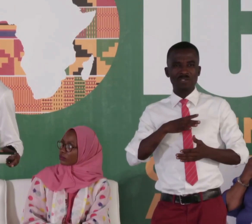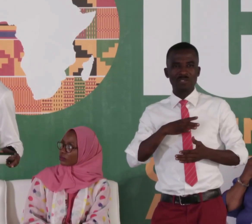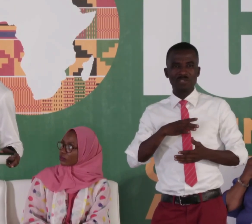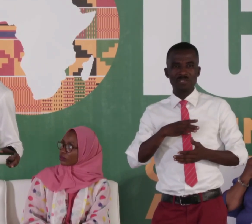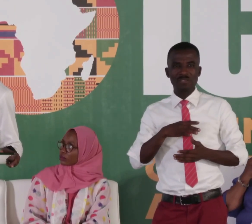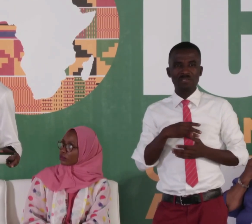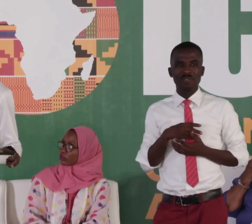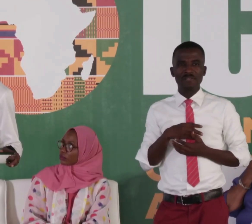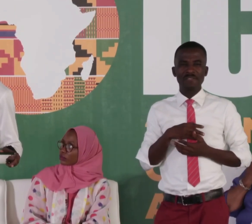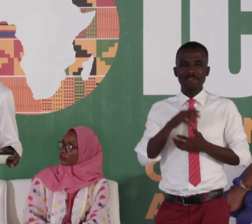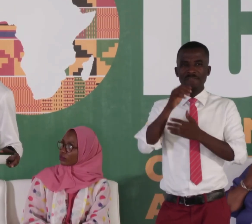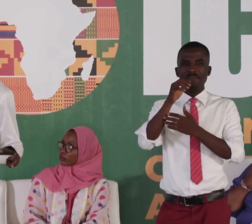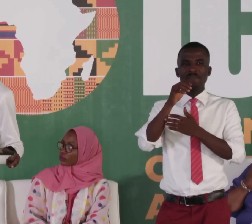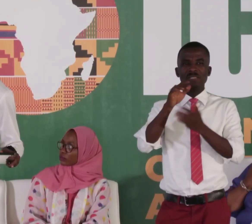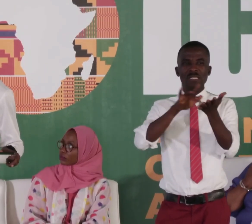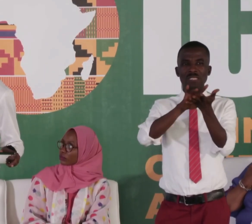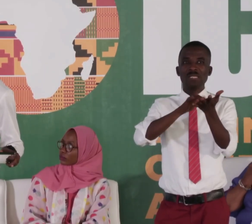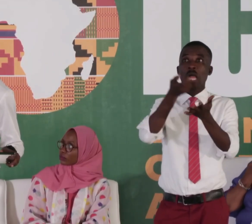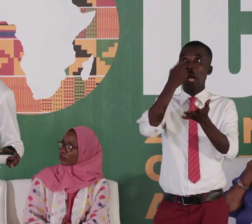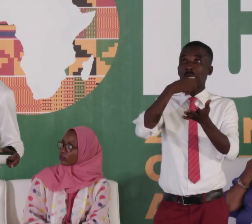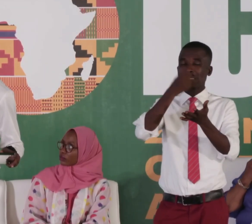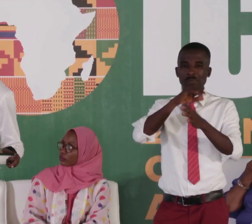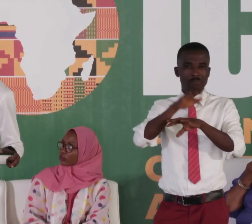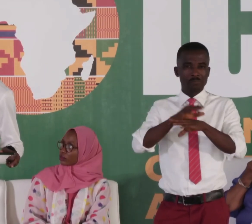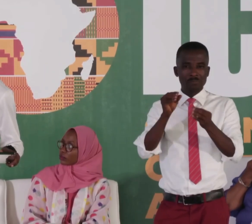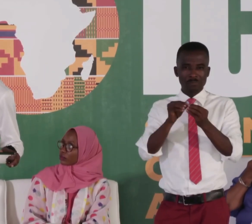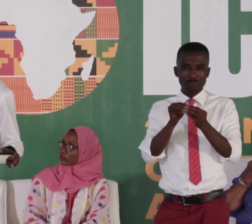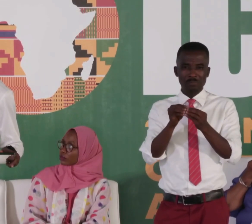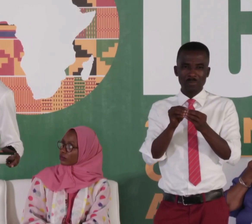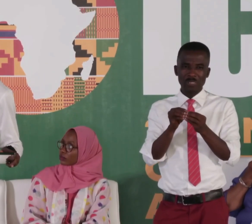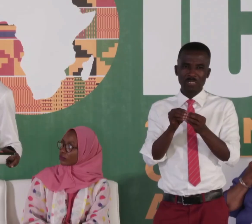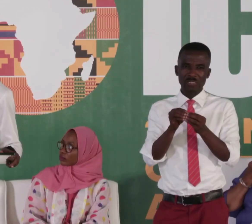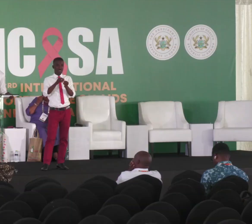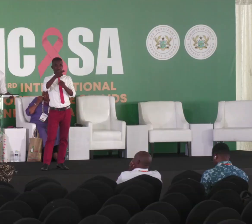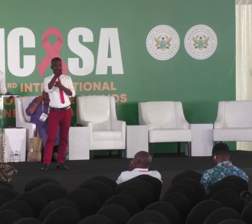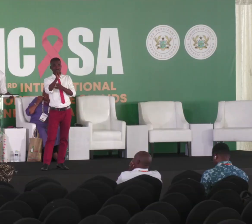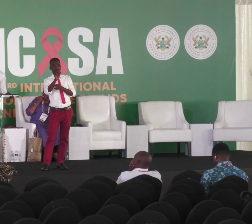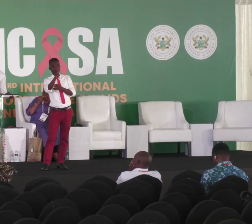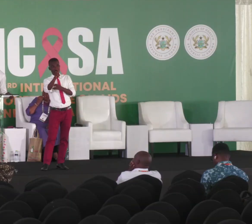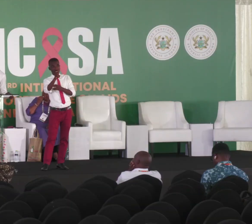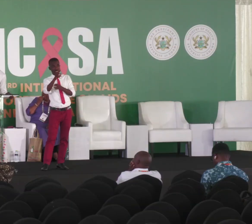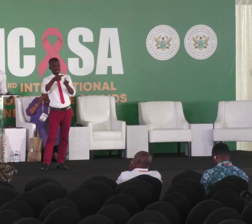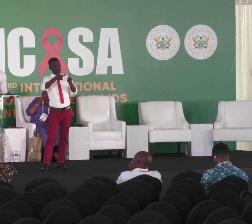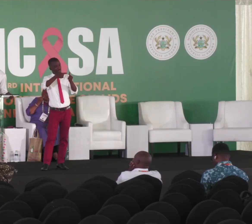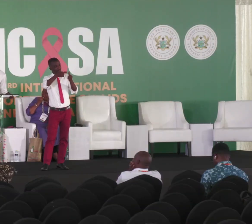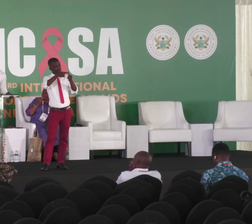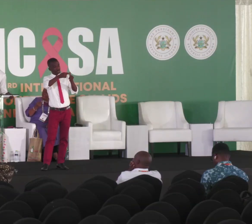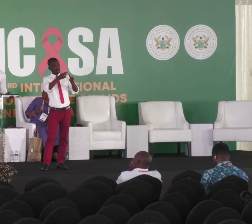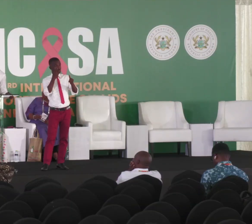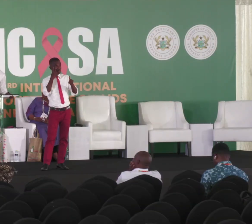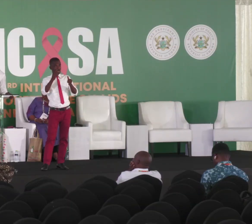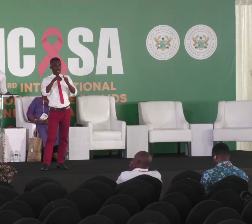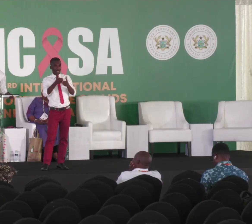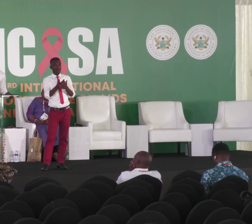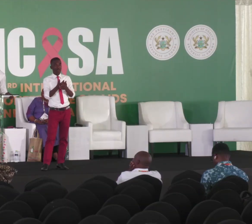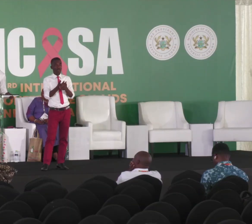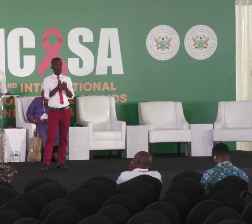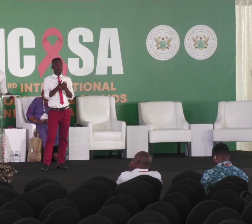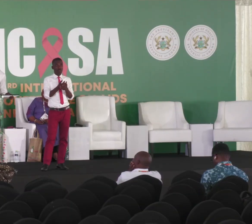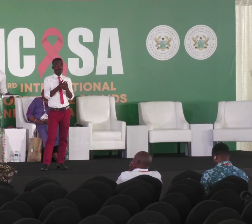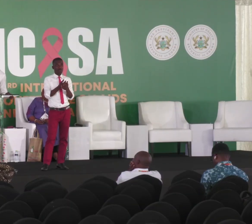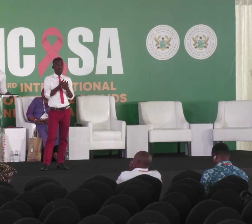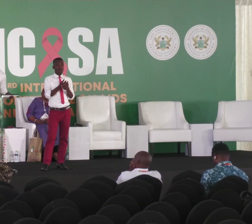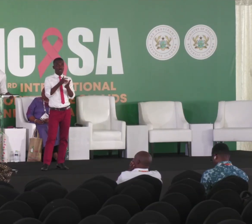the ART attendance, and then the red line represents the HIV testing. Looking at the blue line, that's